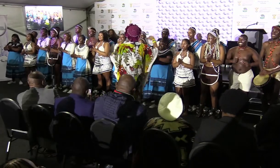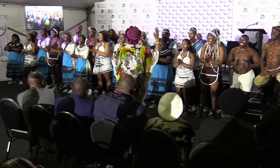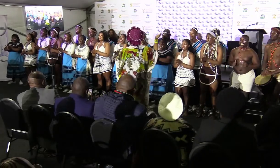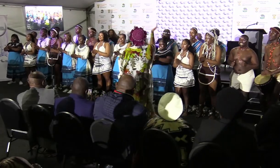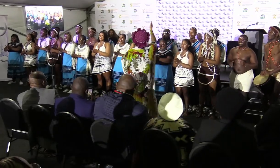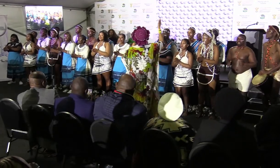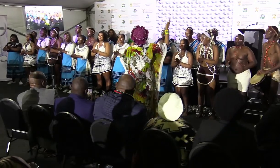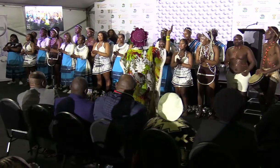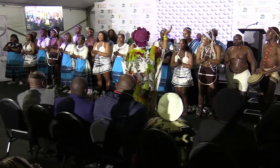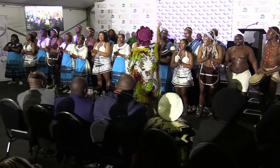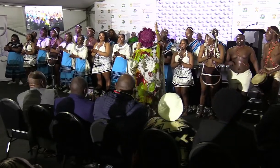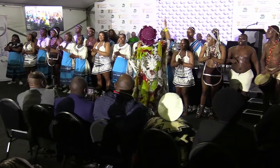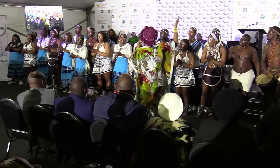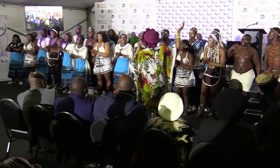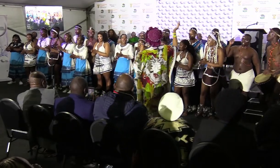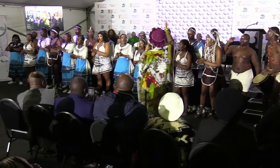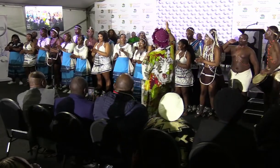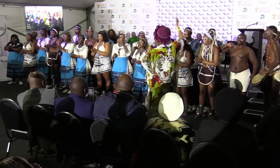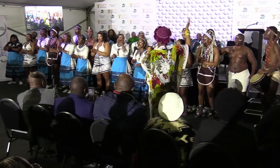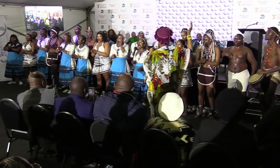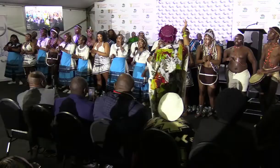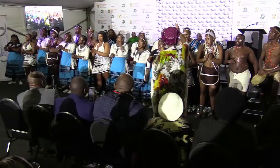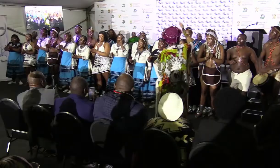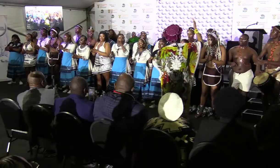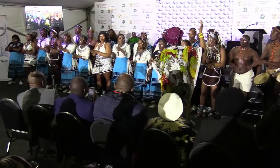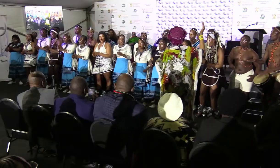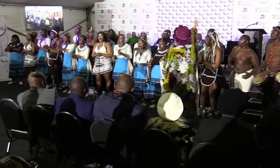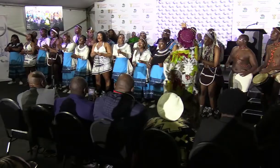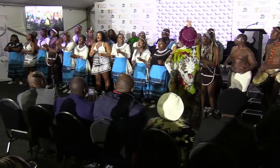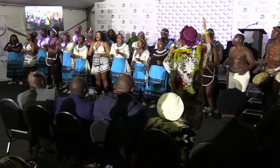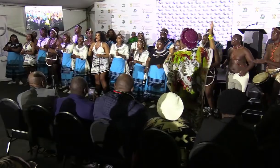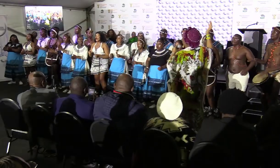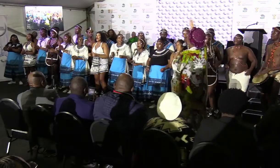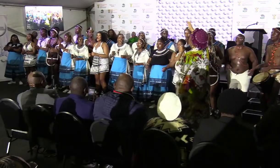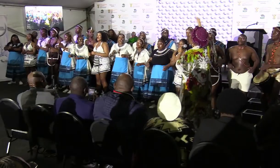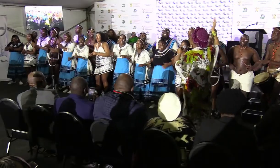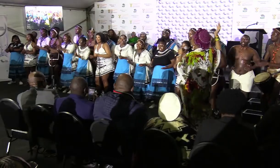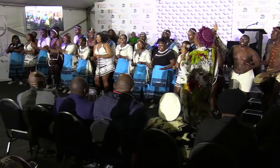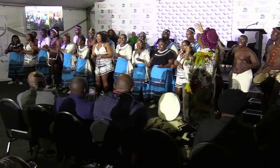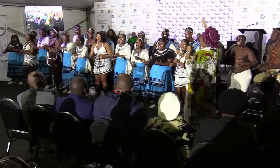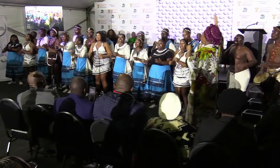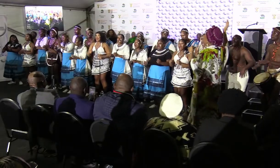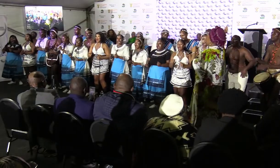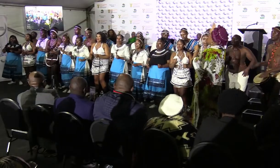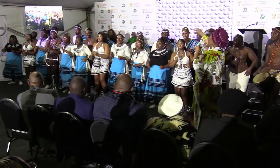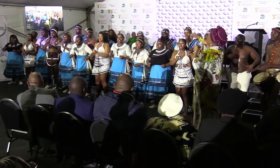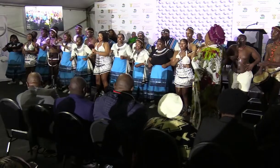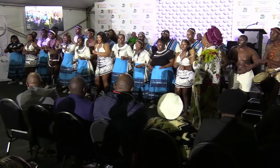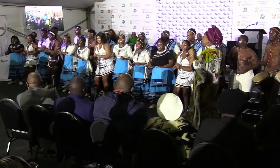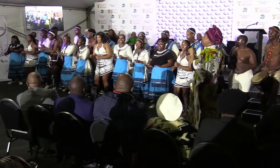ndiqiniseke sithi vumani bo sithi vumani